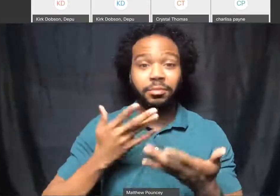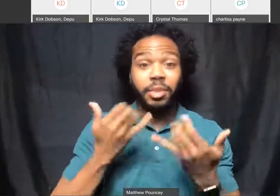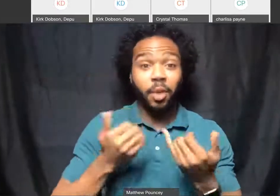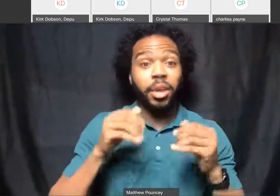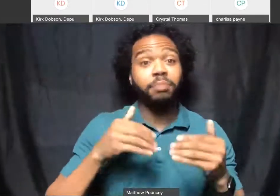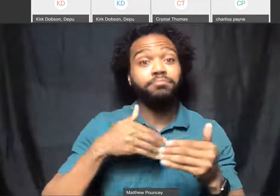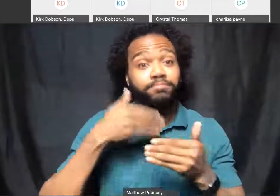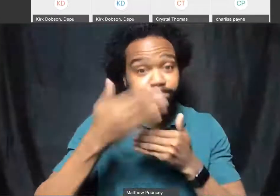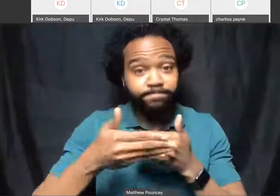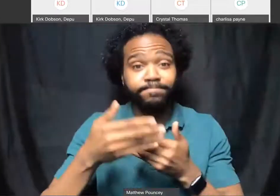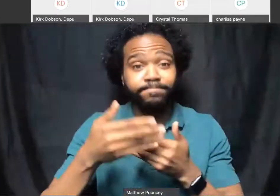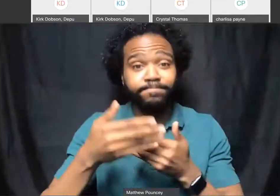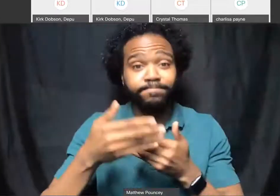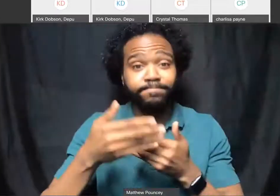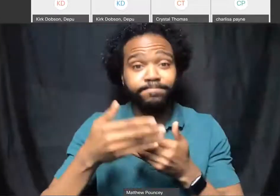questions.